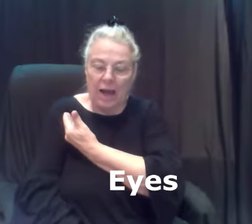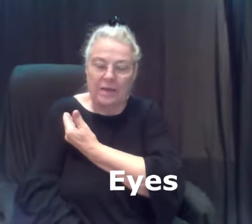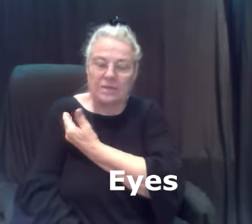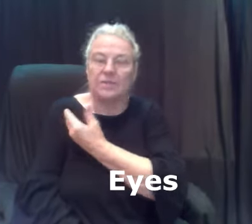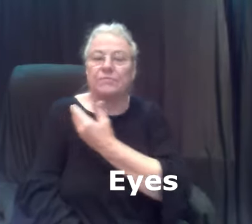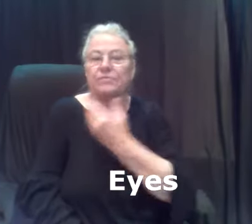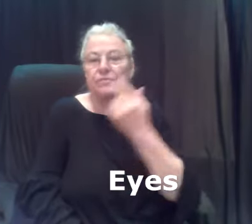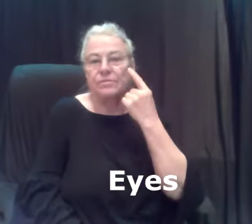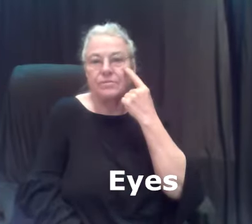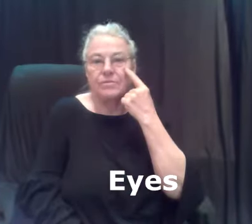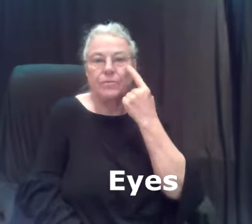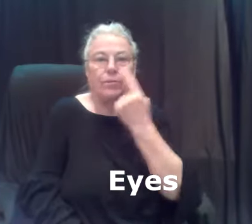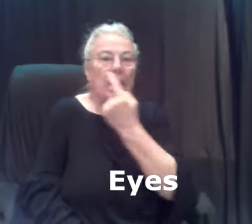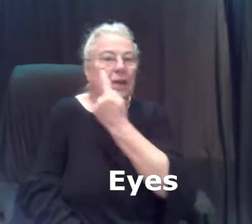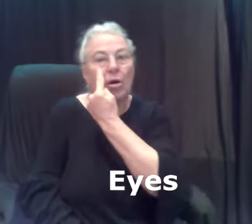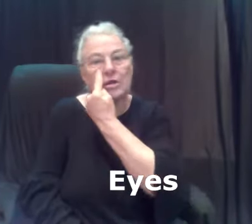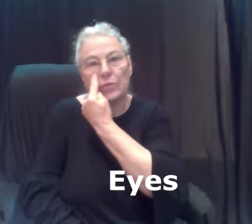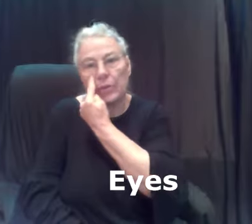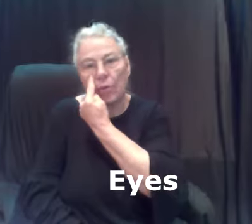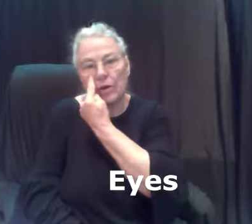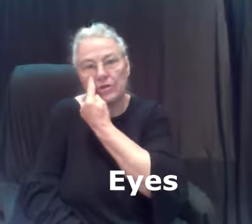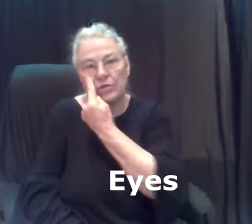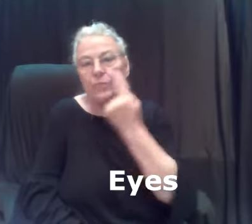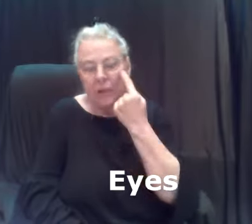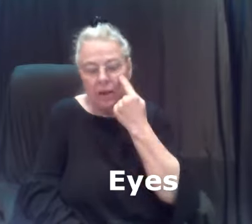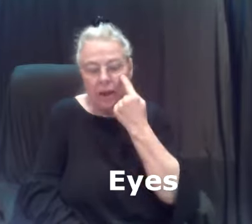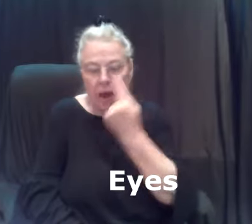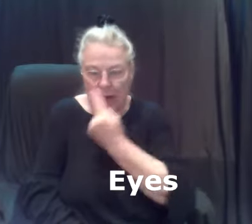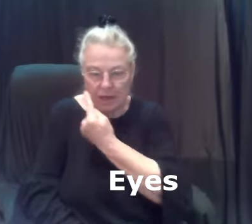Eyes. Body parts we point to. Eyes.